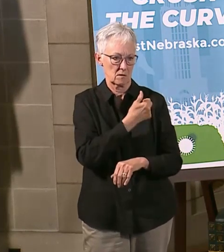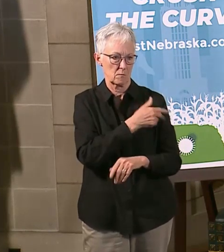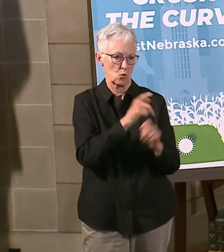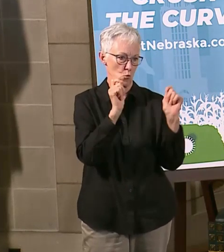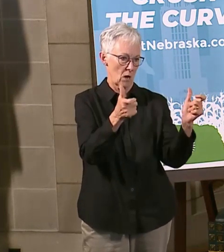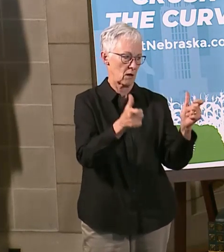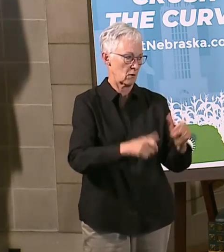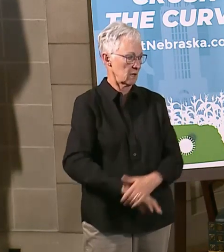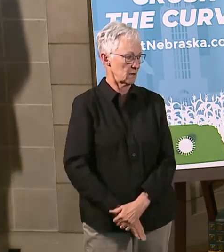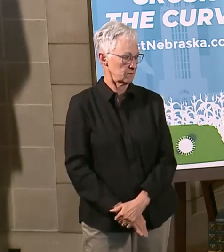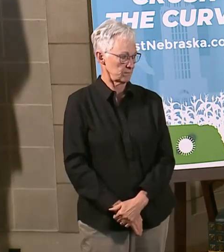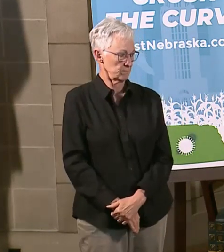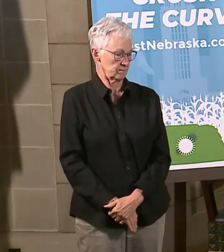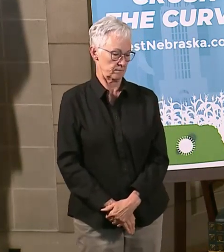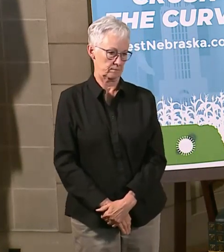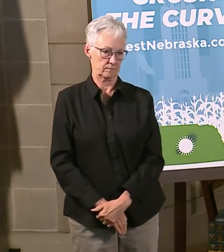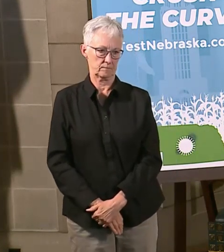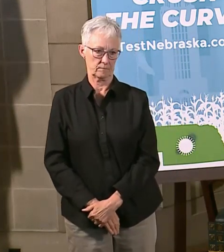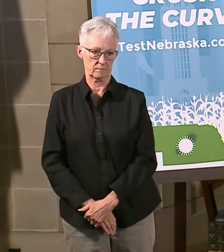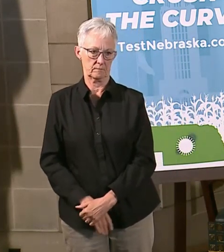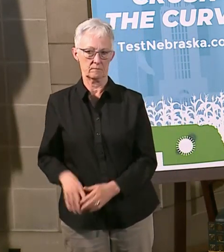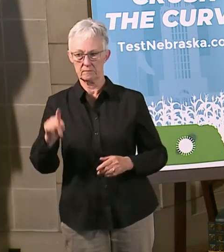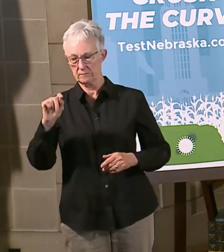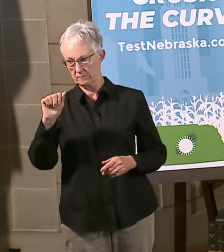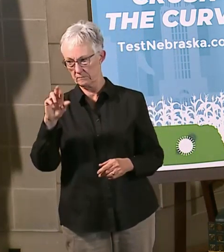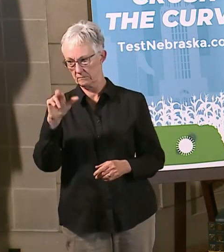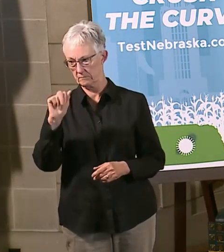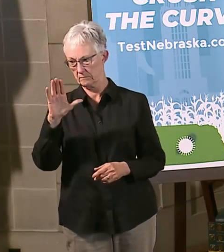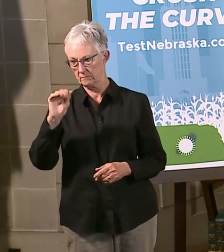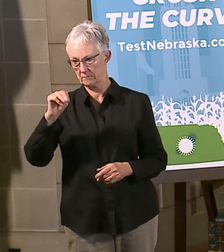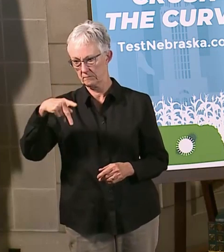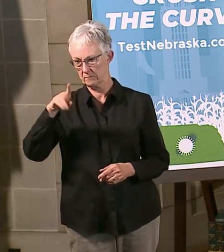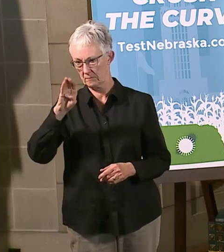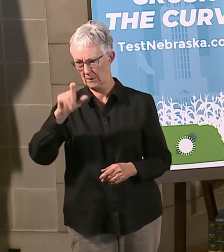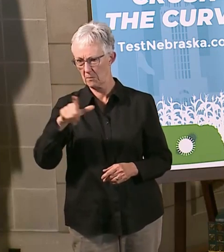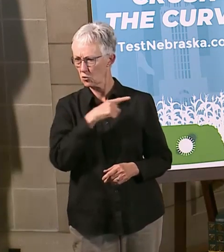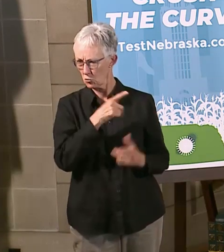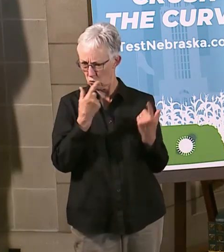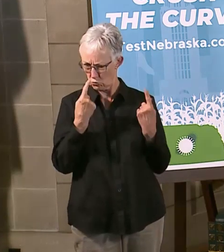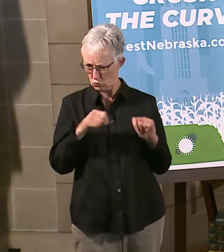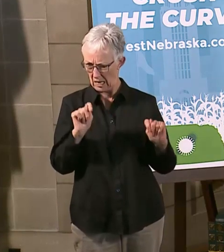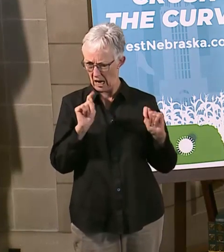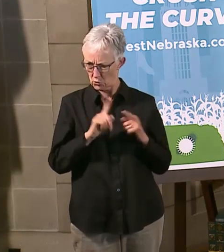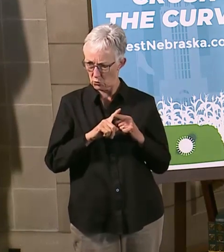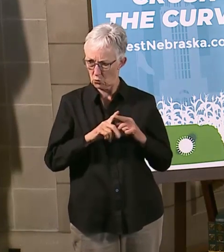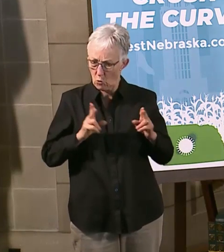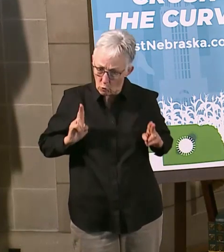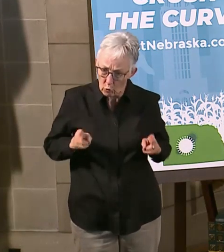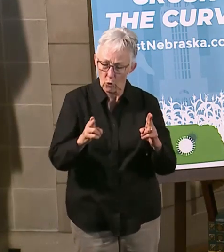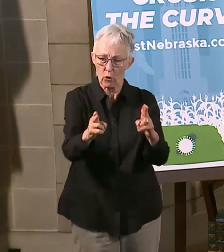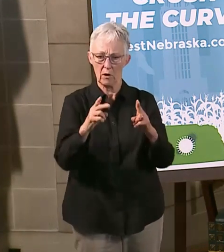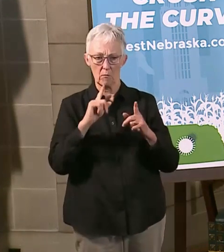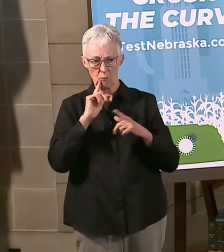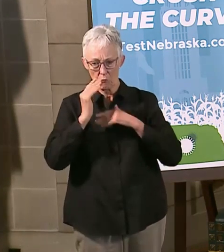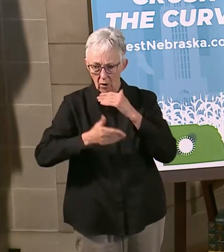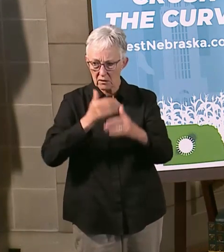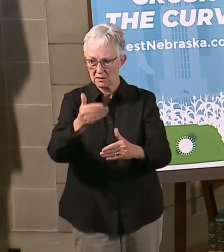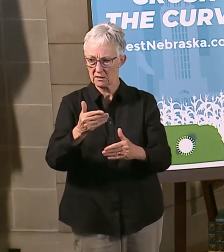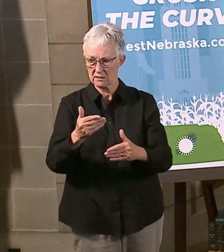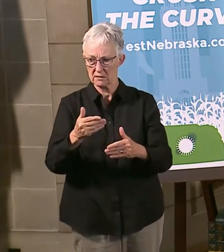Tara Campbell, WWT. Are there any plans to try to speed up processing times for unemployment applications? So, yeah, absolutely. As I've talked